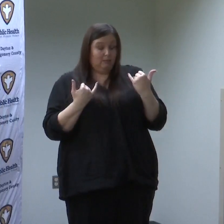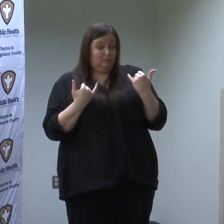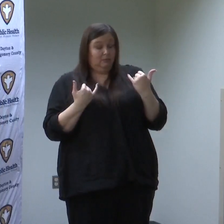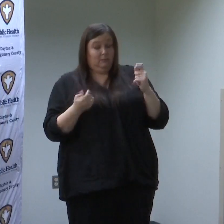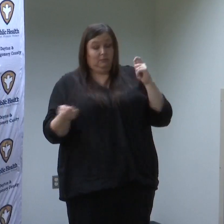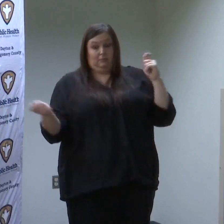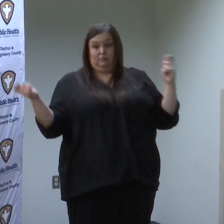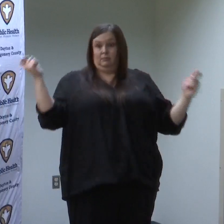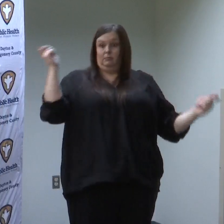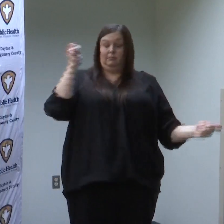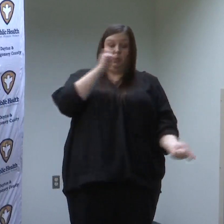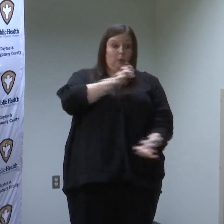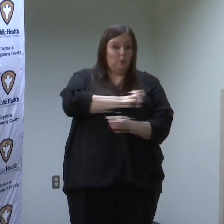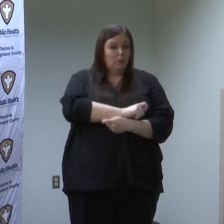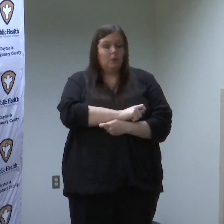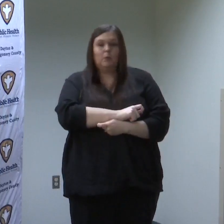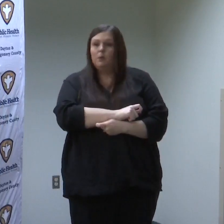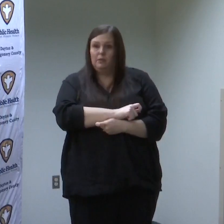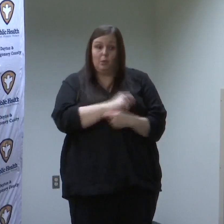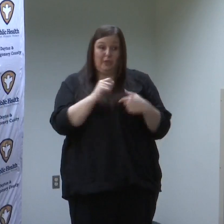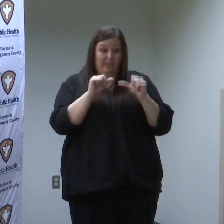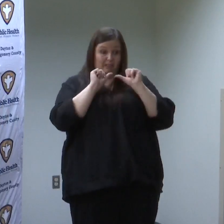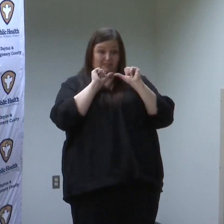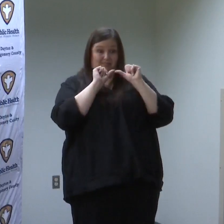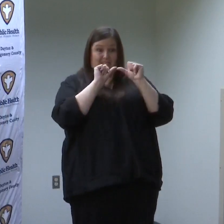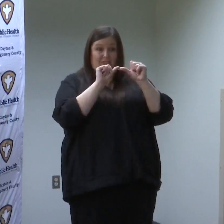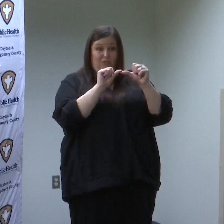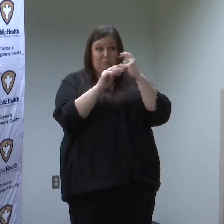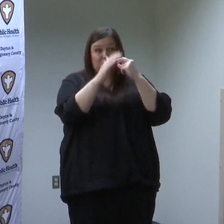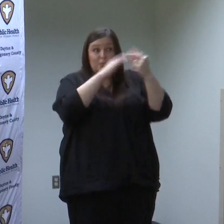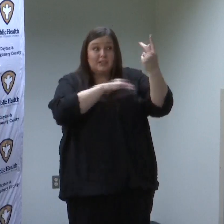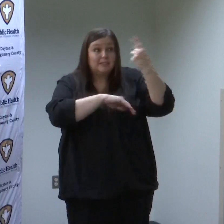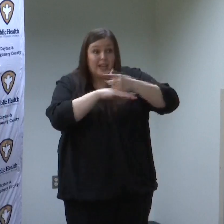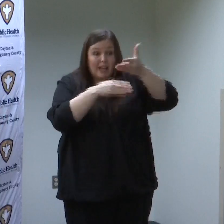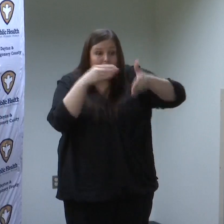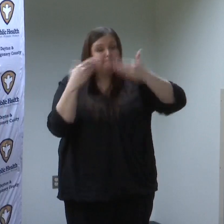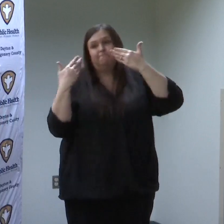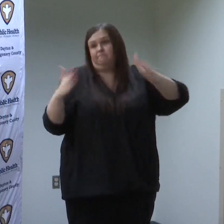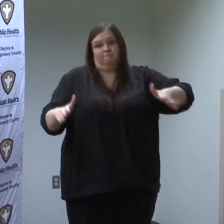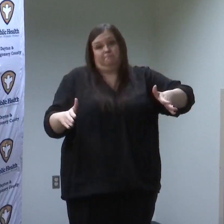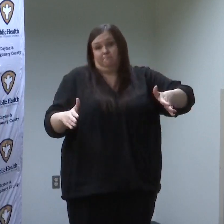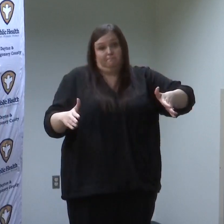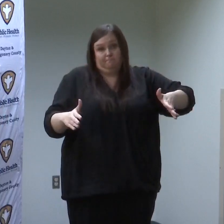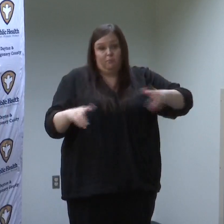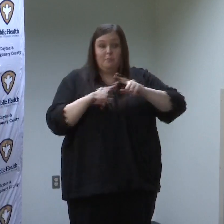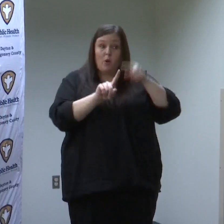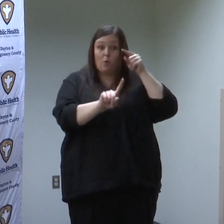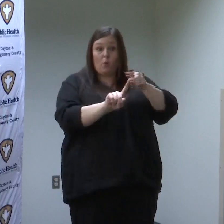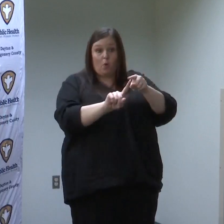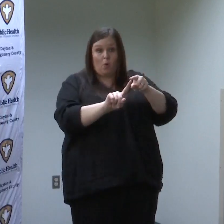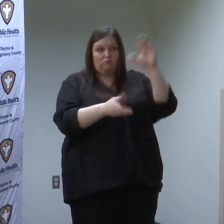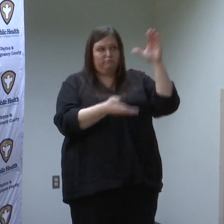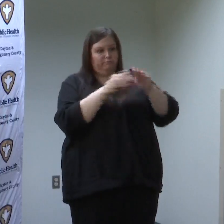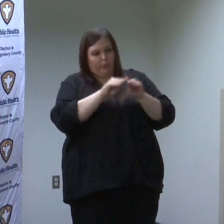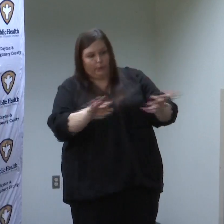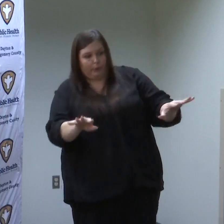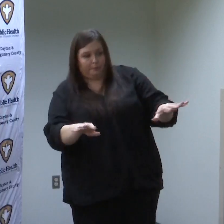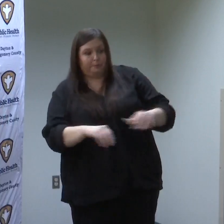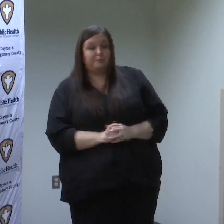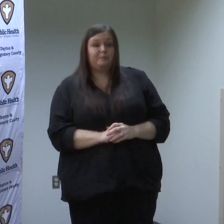just don't know how long that's going to last, but we have to do what's necessary to prevent the spread of this virus. So a lot of the guidance is evolving